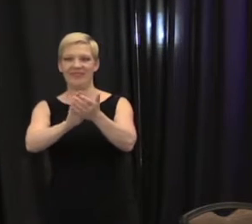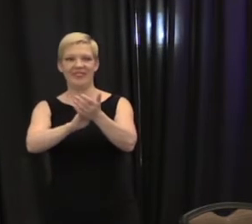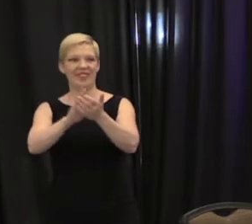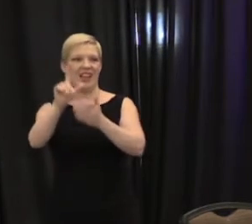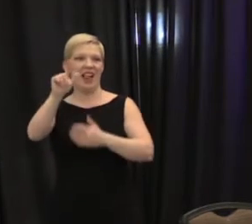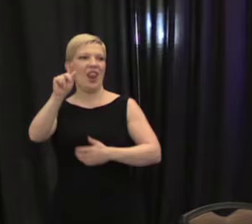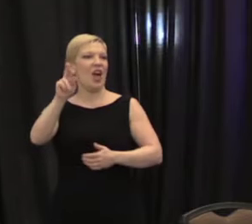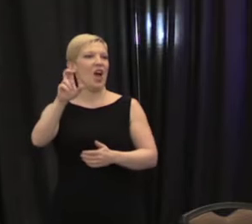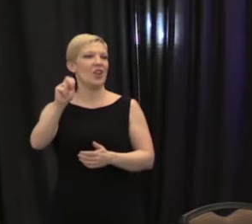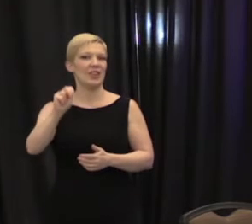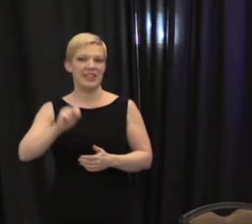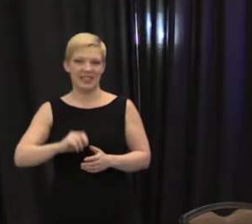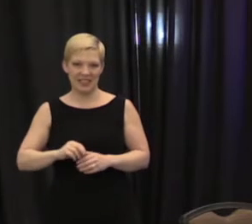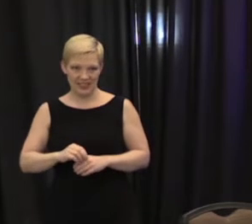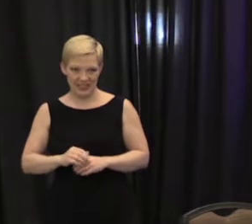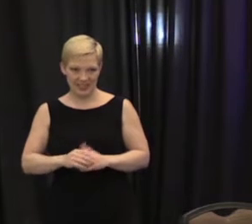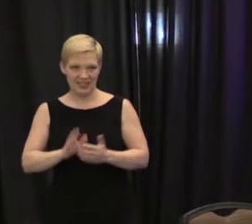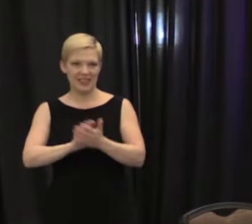Lauren.